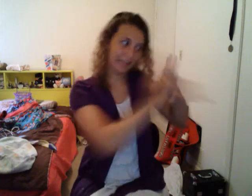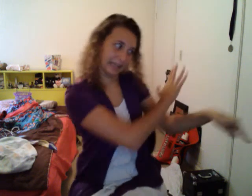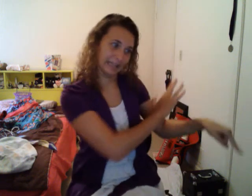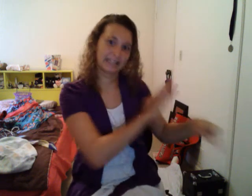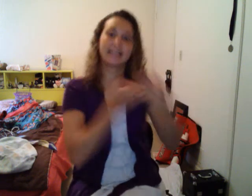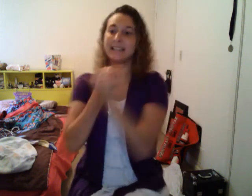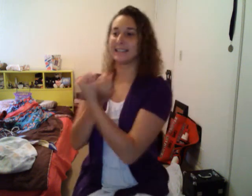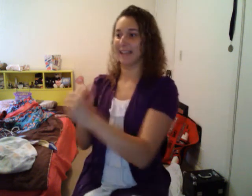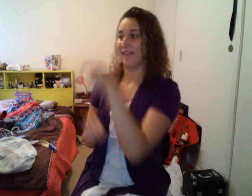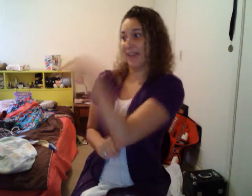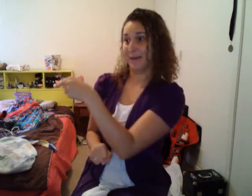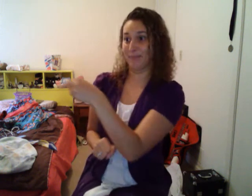That's a great idea,